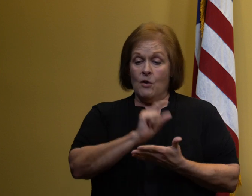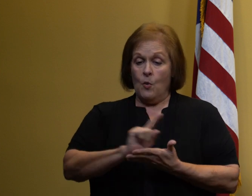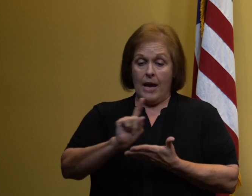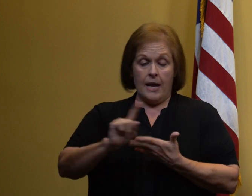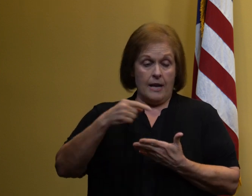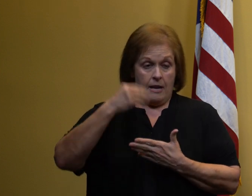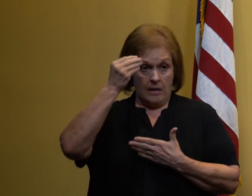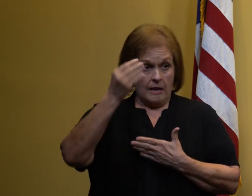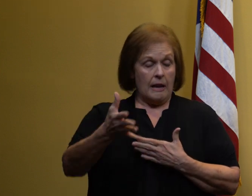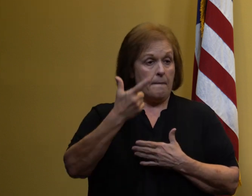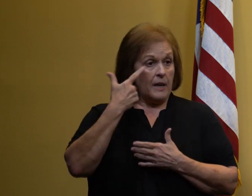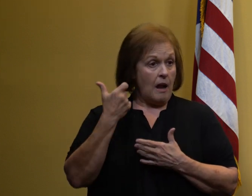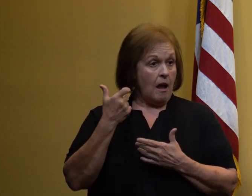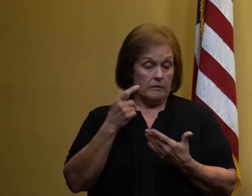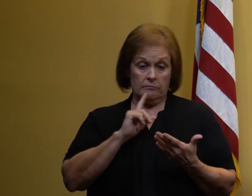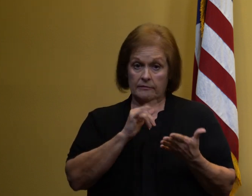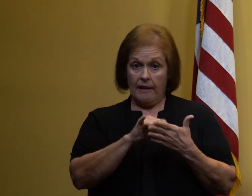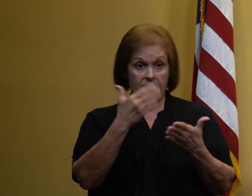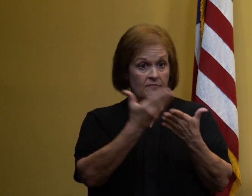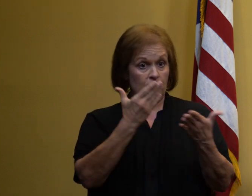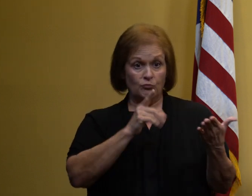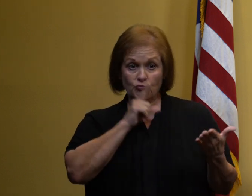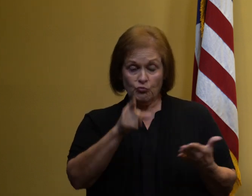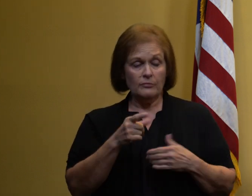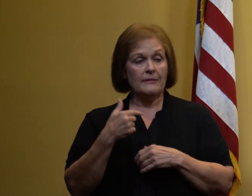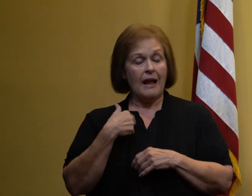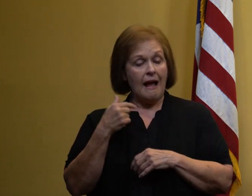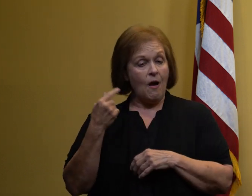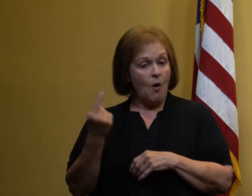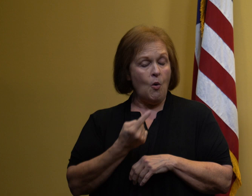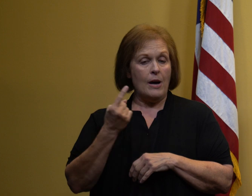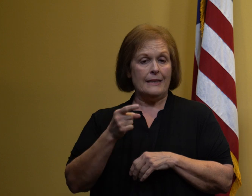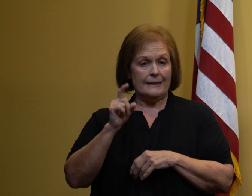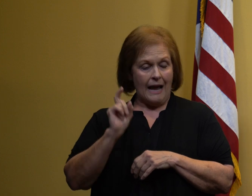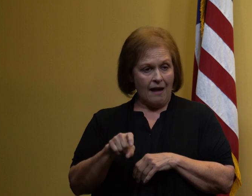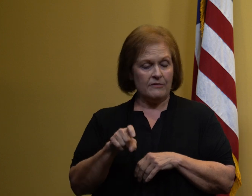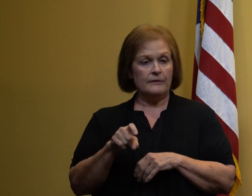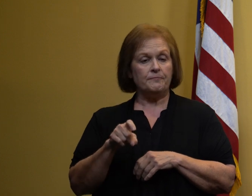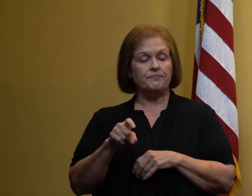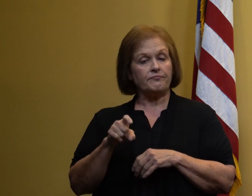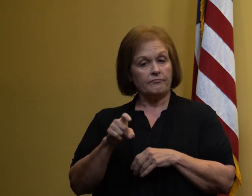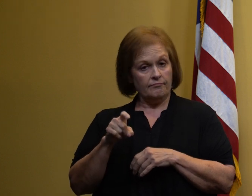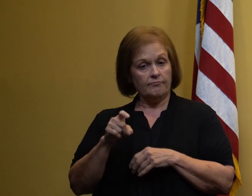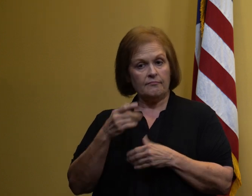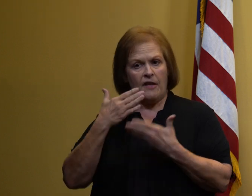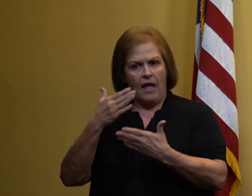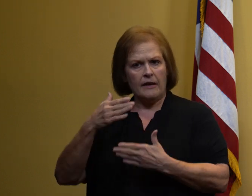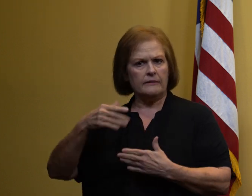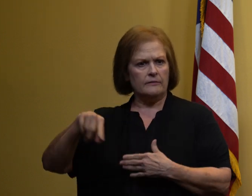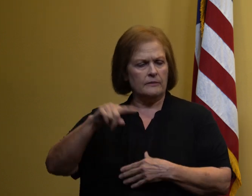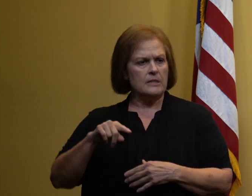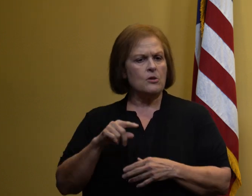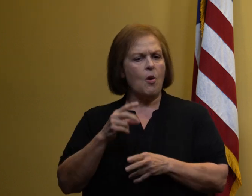say this because it's just a fact, it's true. And I have to always give credit to where it's due. And that's with